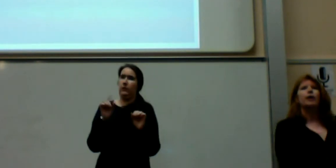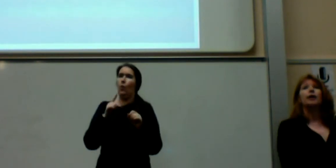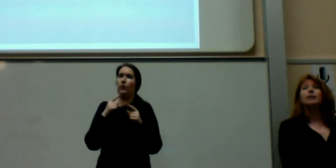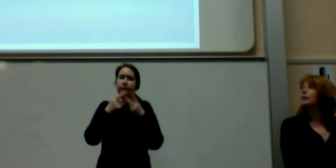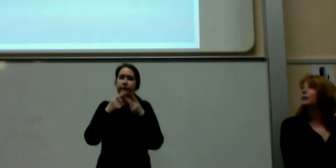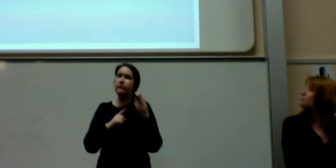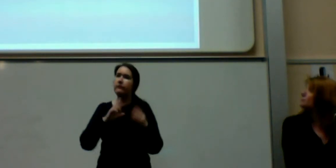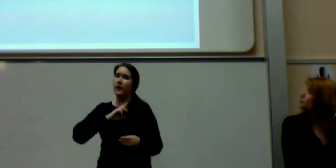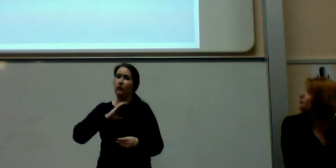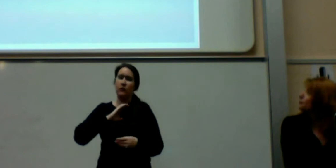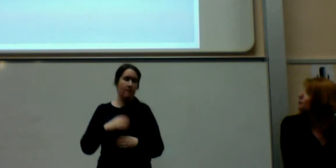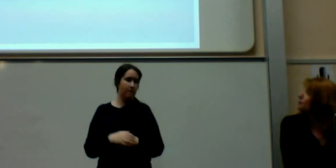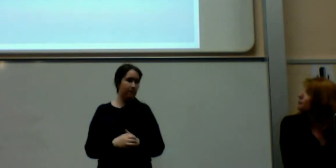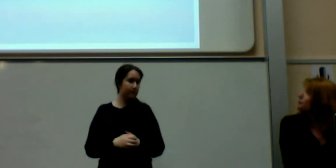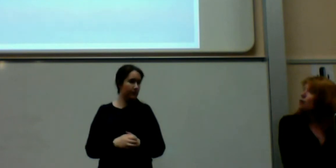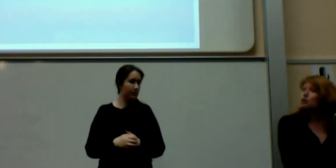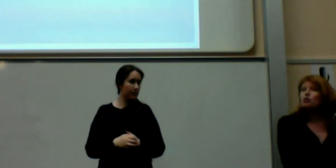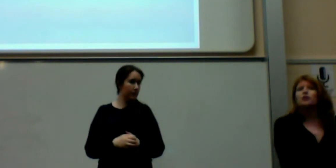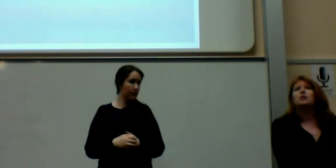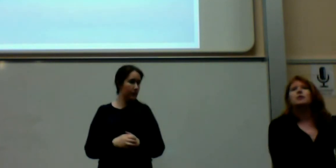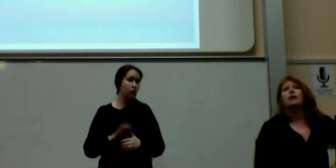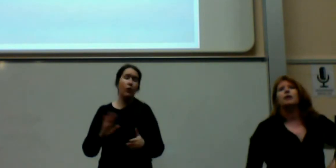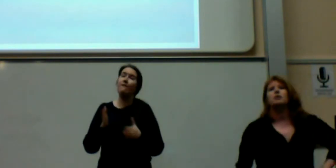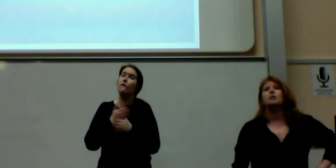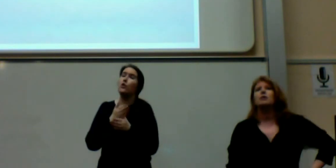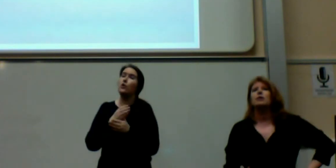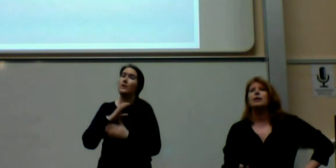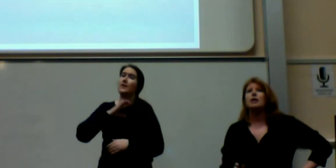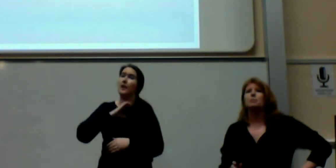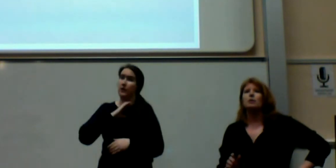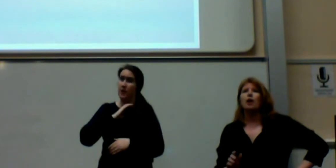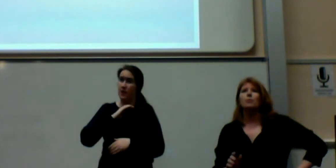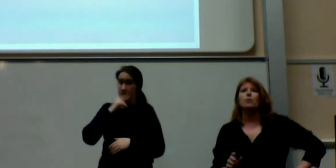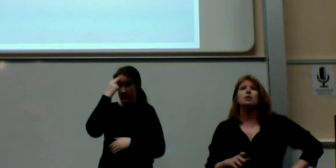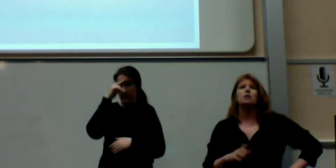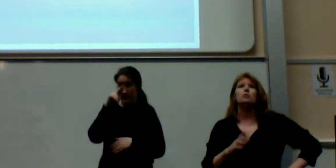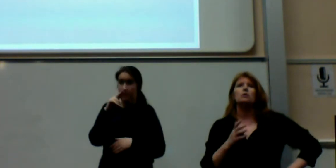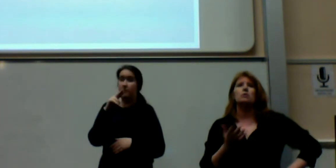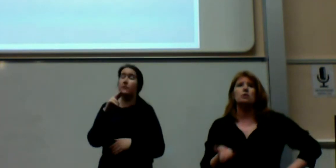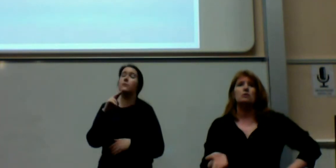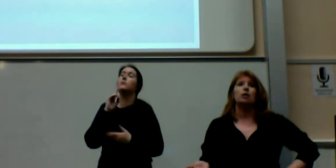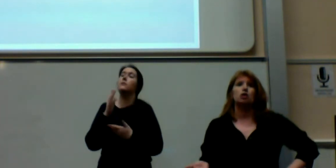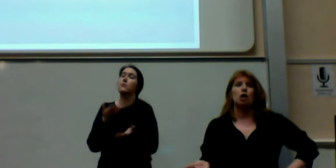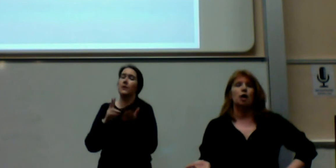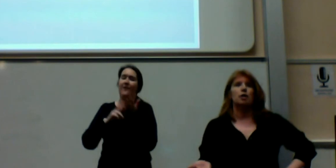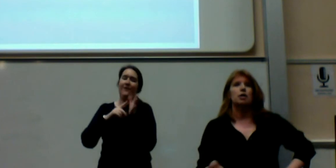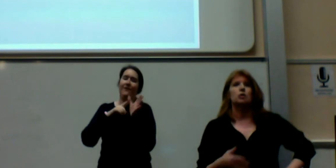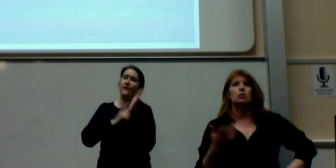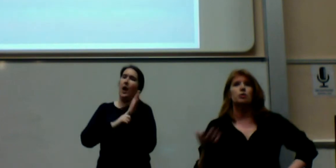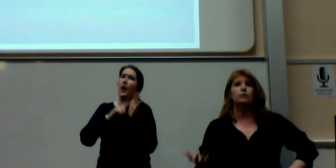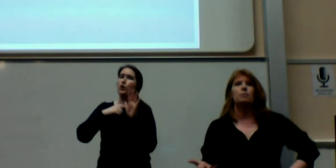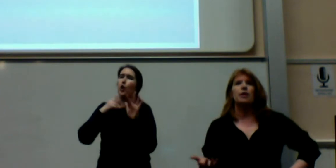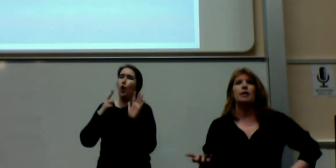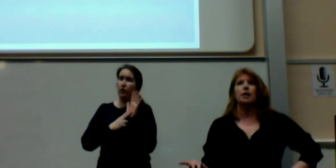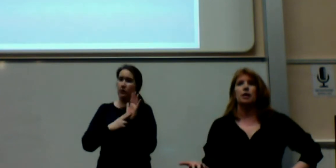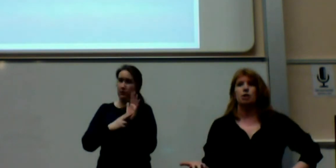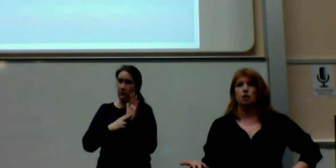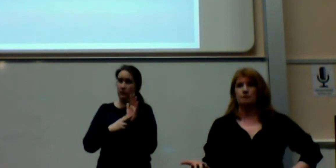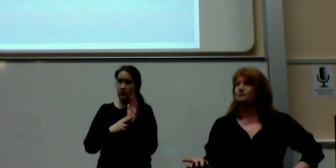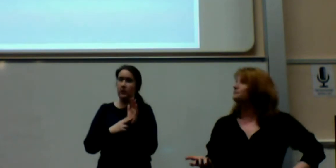quick idea. So the first character name that I'm going to introduce is Valjean. He's sort of the